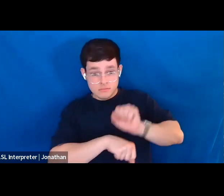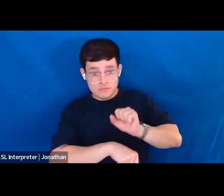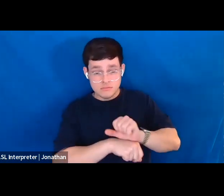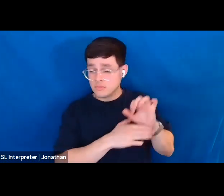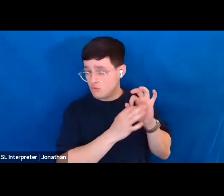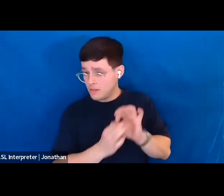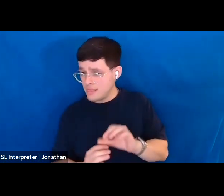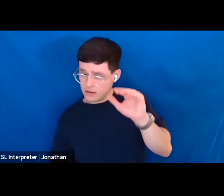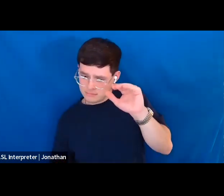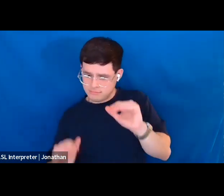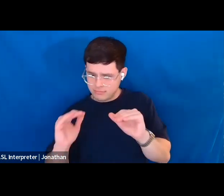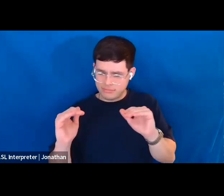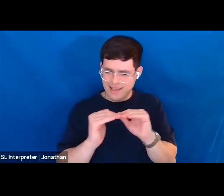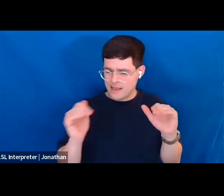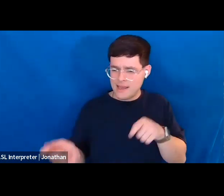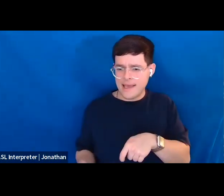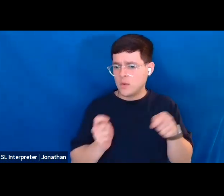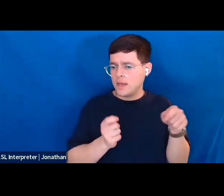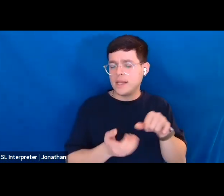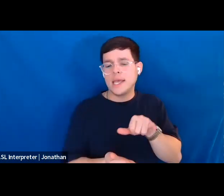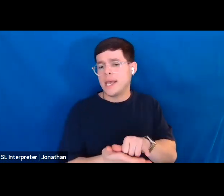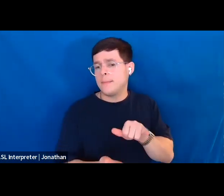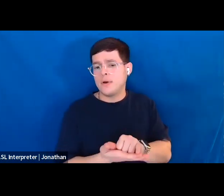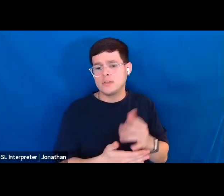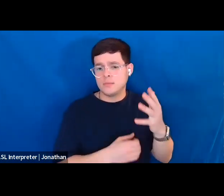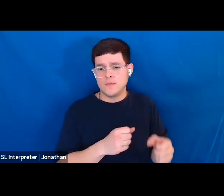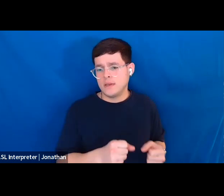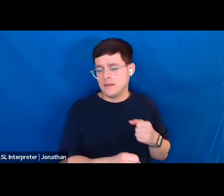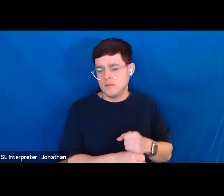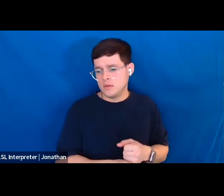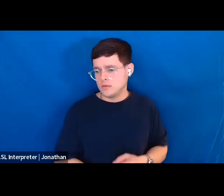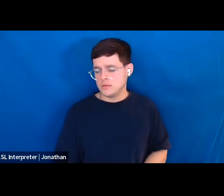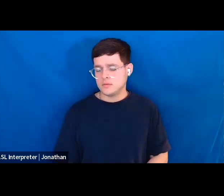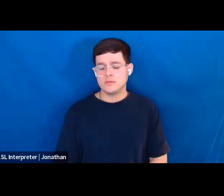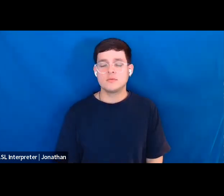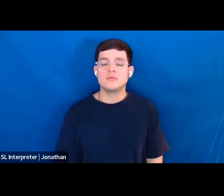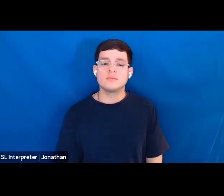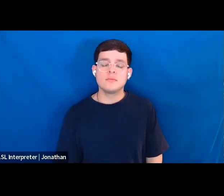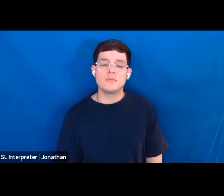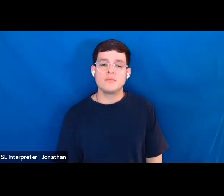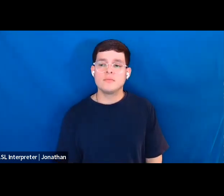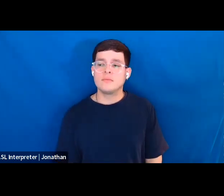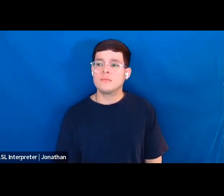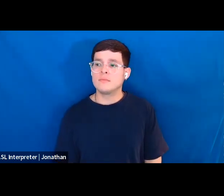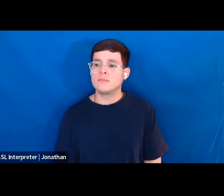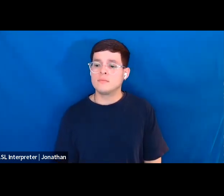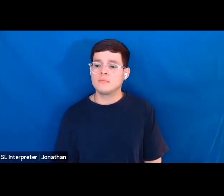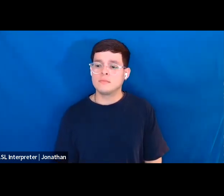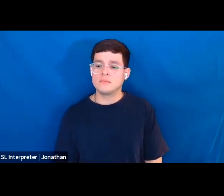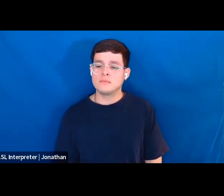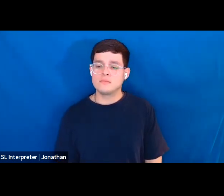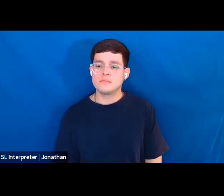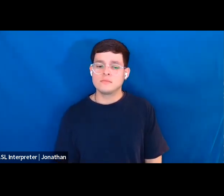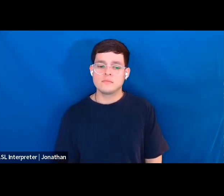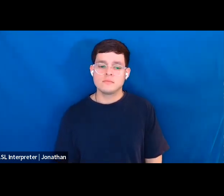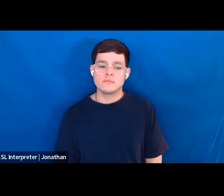equity cannot happen in just 5 years. We wanted to be transparent